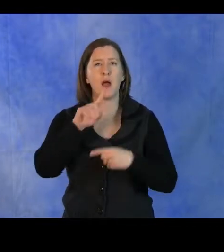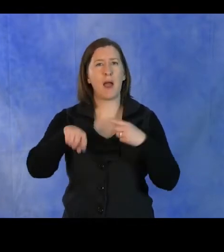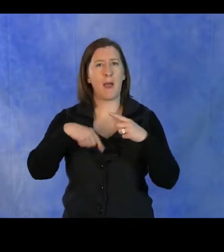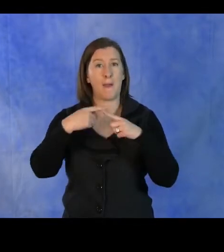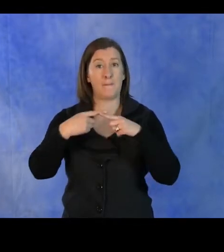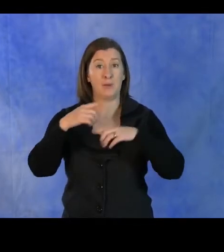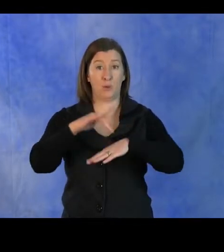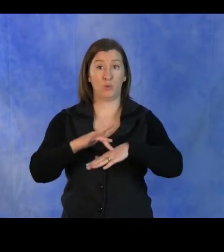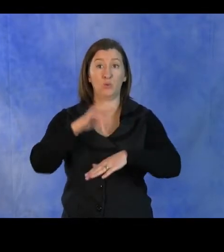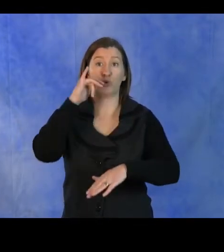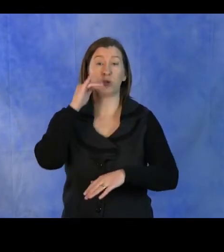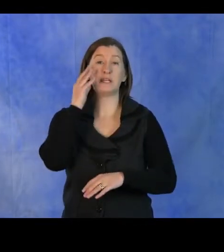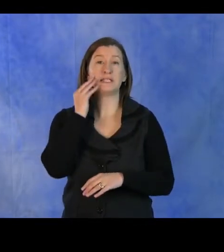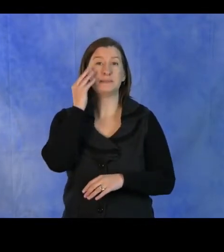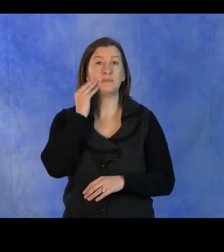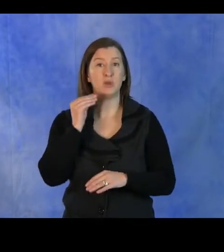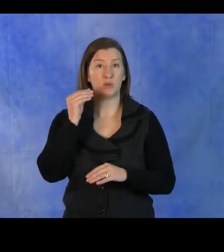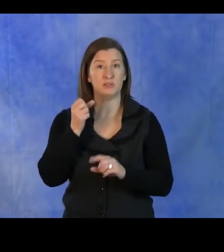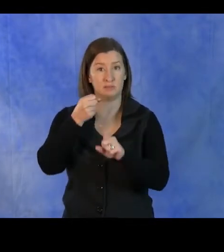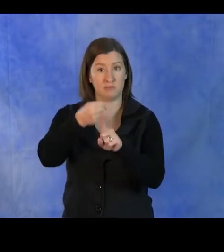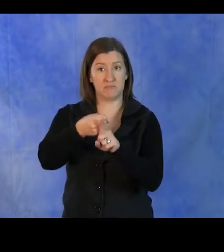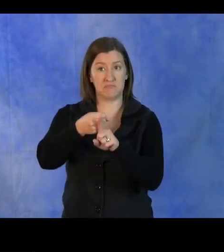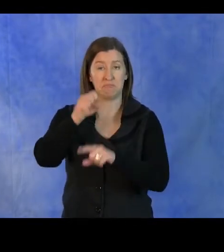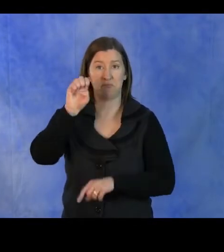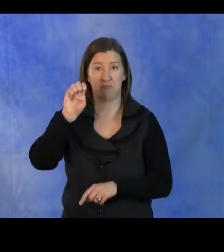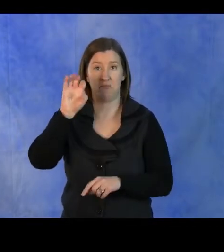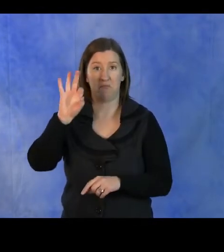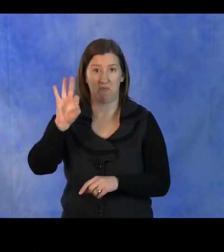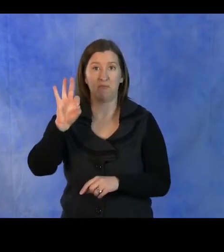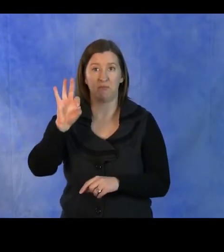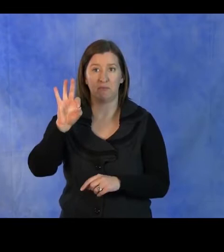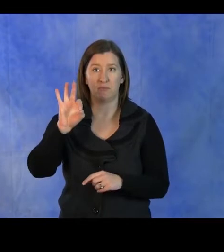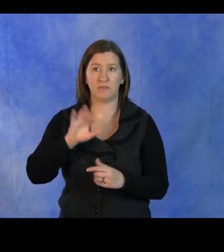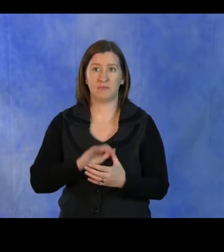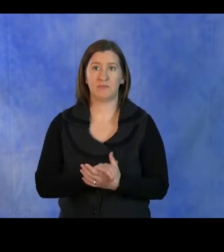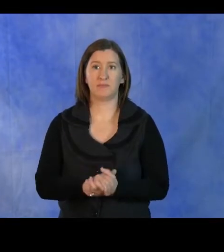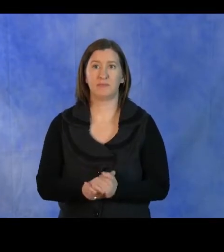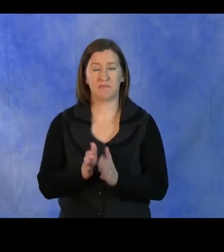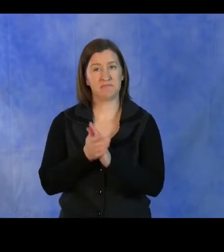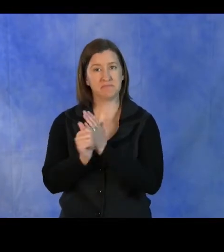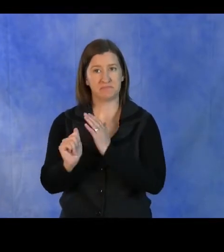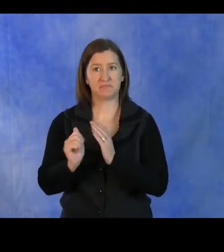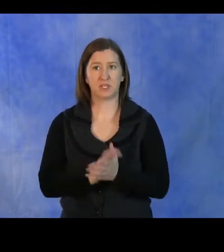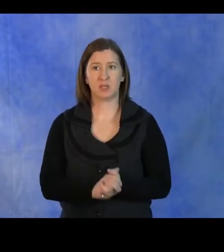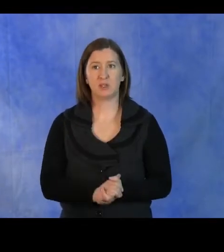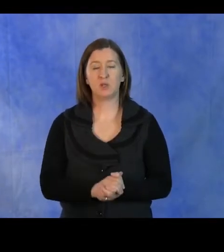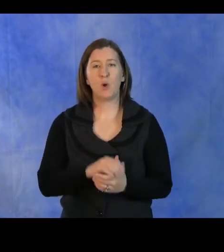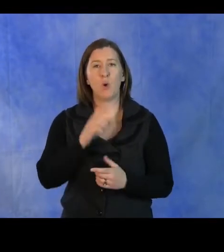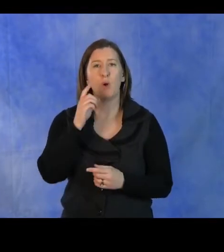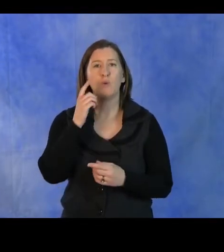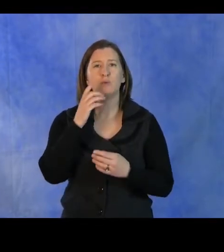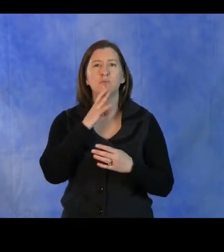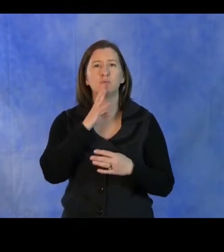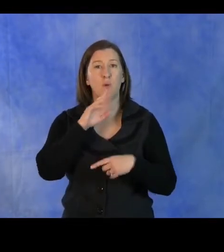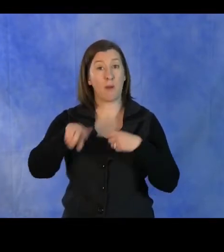You saw in the video they were talking about early experiences for EF.